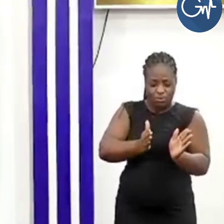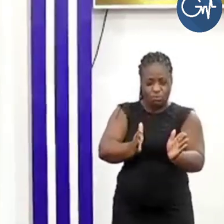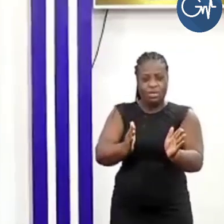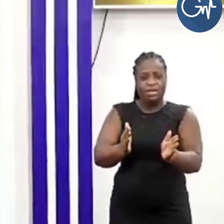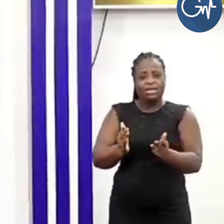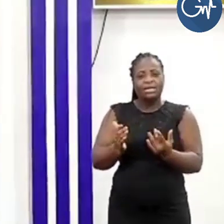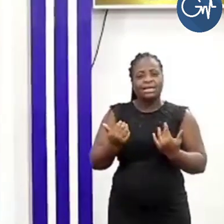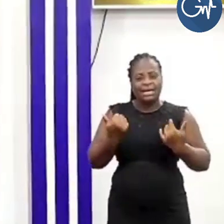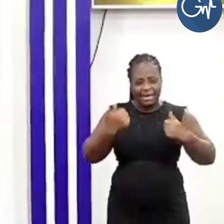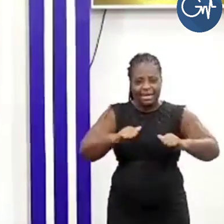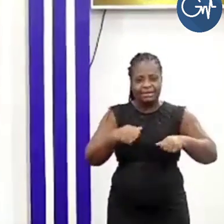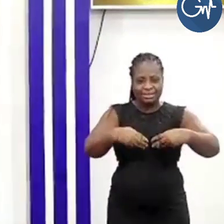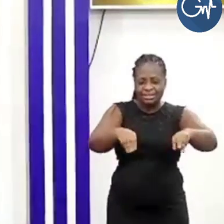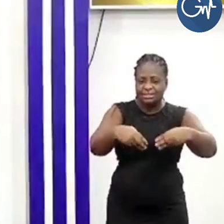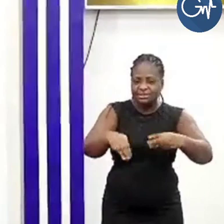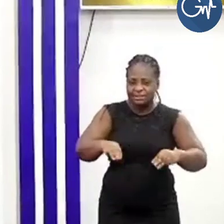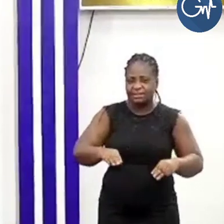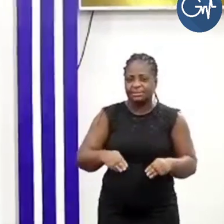still trade food.